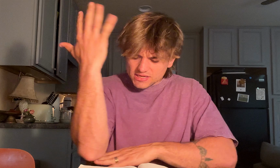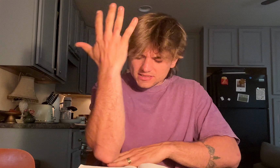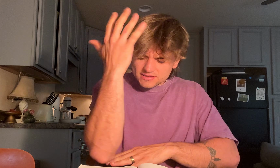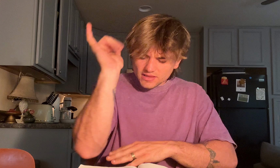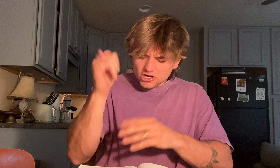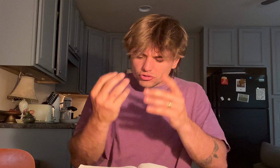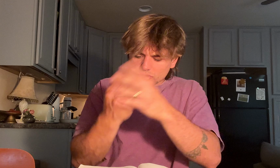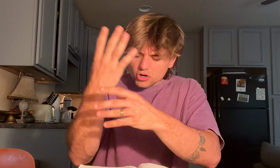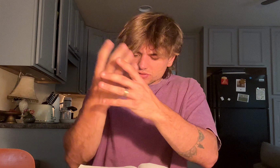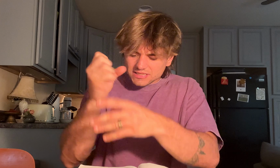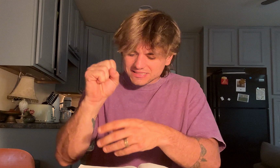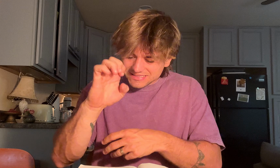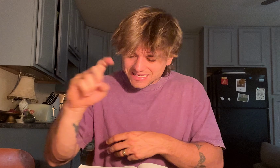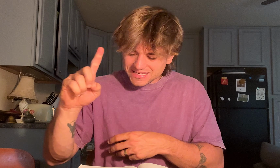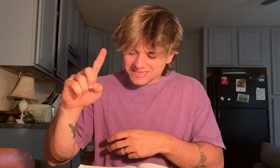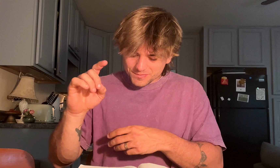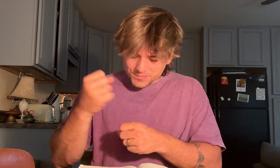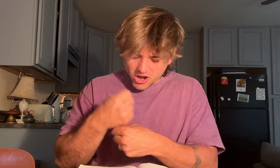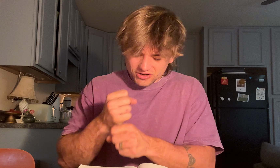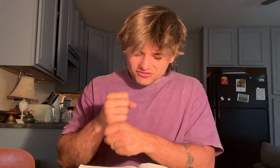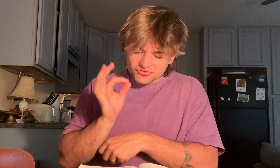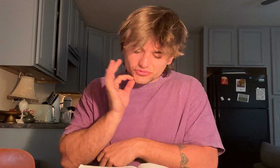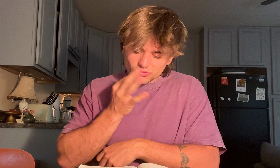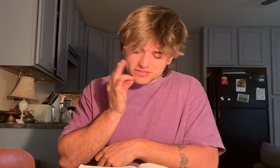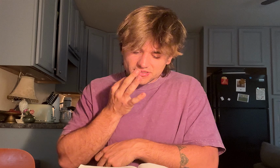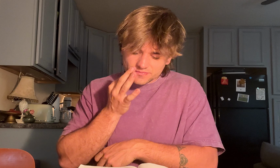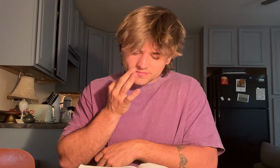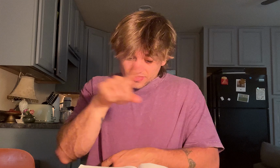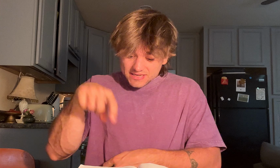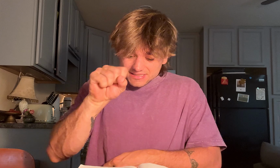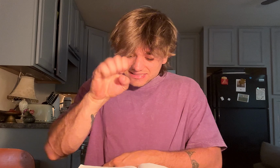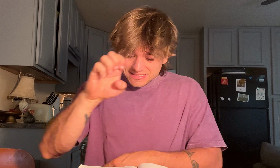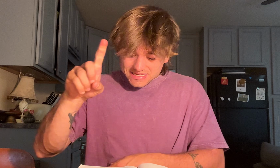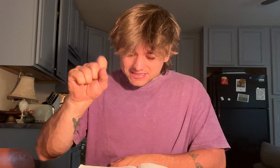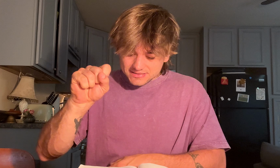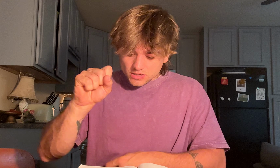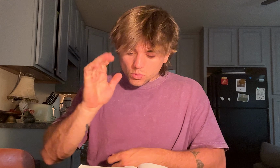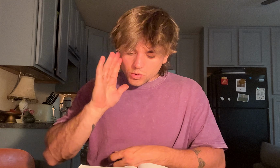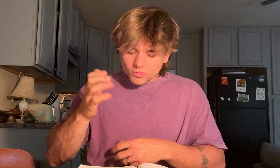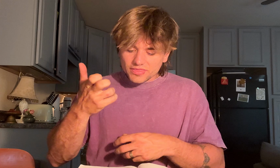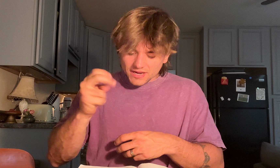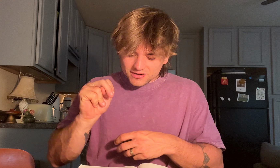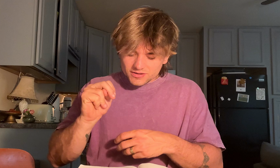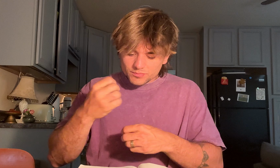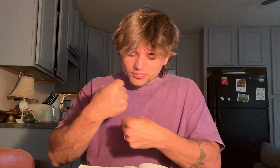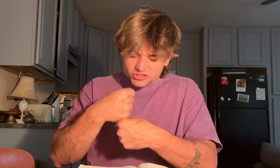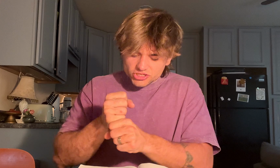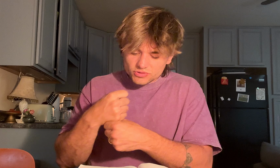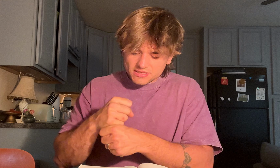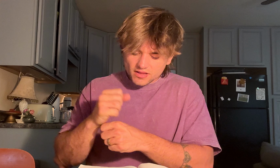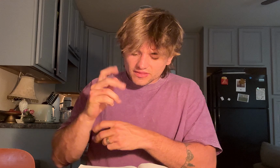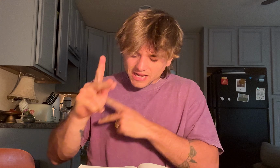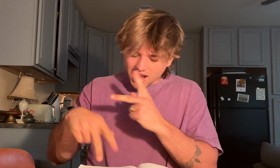trees that grows seed-bearing fruit. These seeds will then produce the kinds